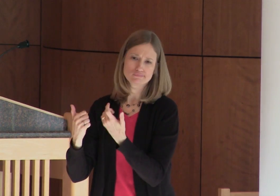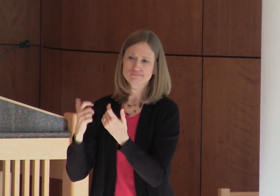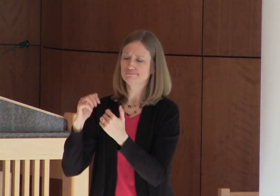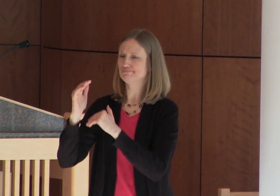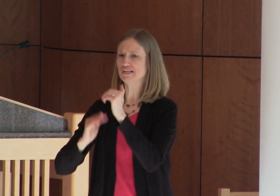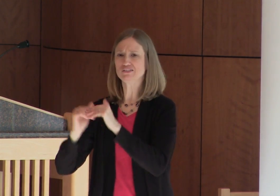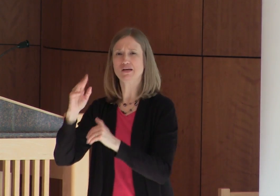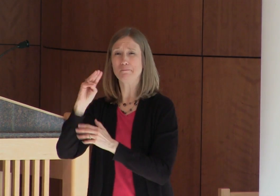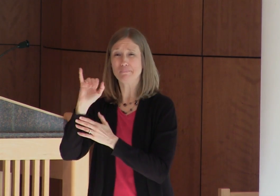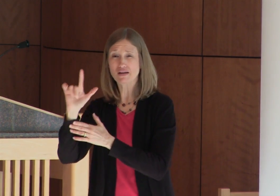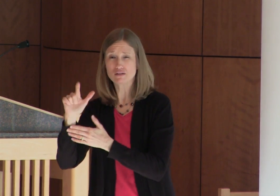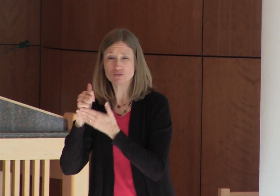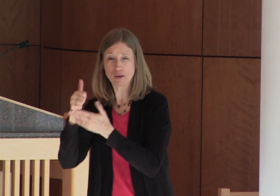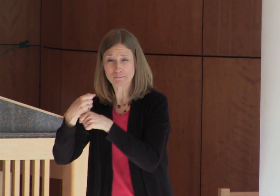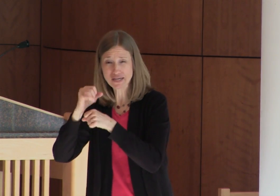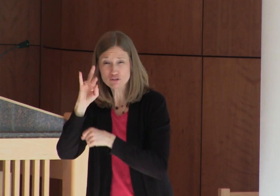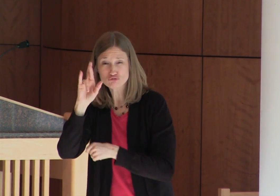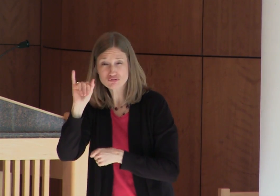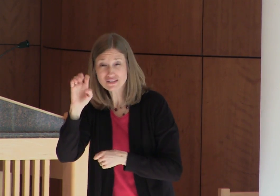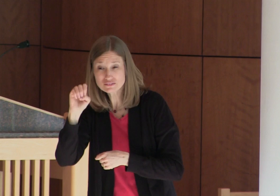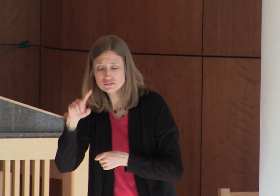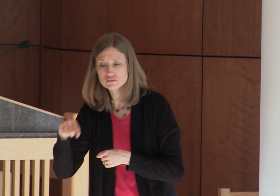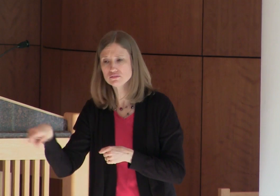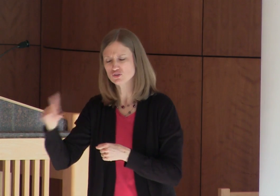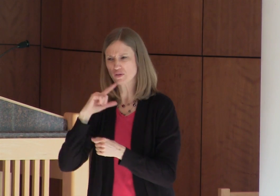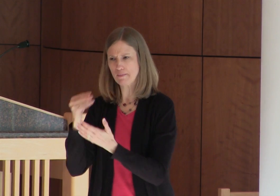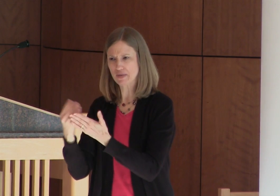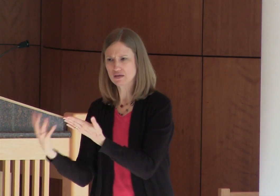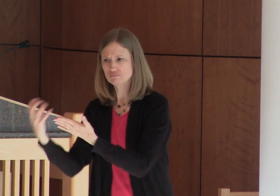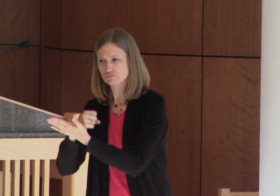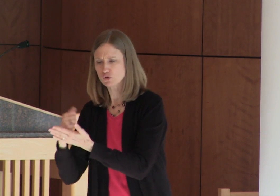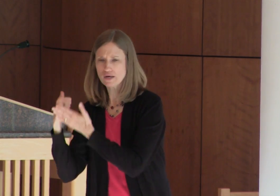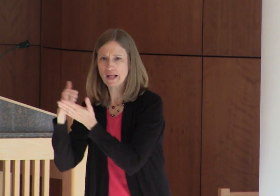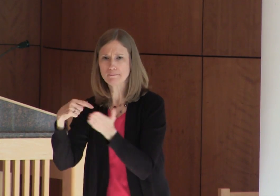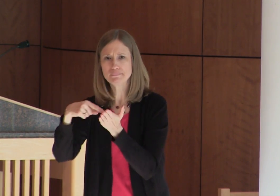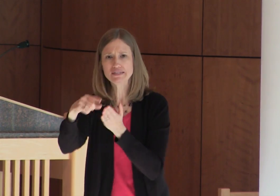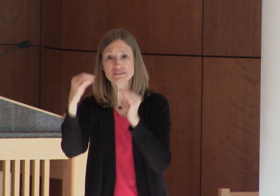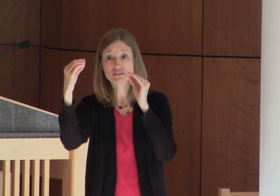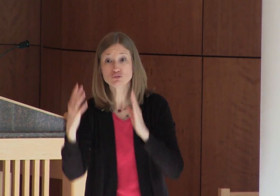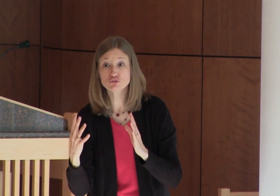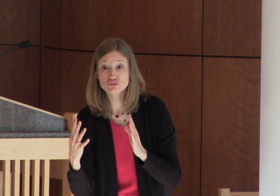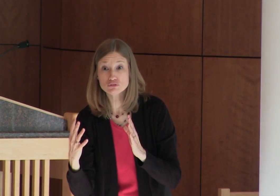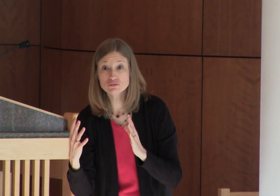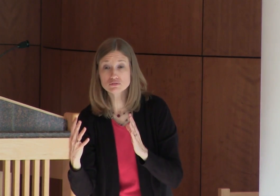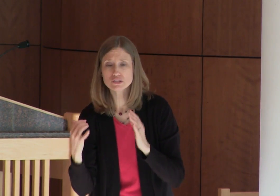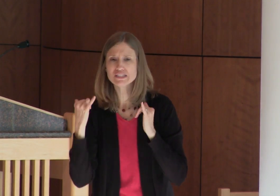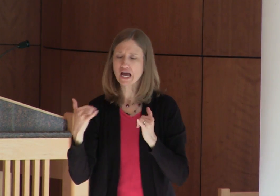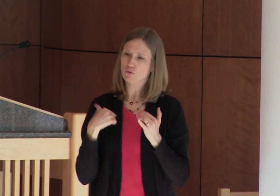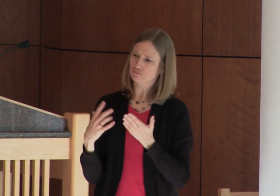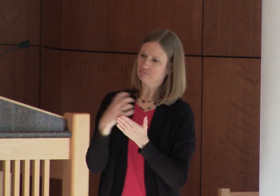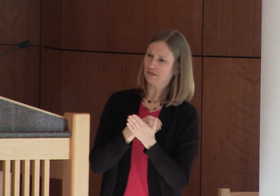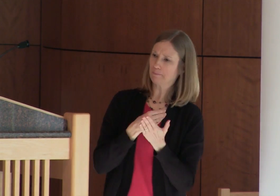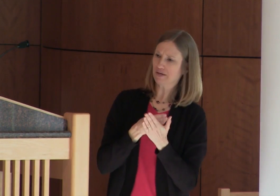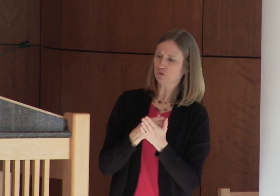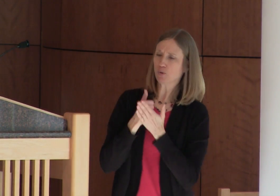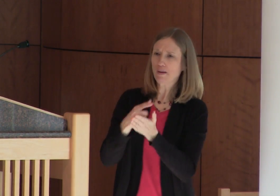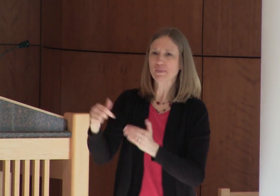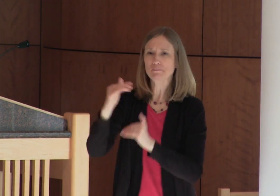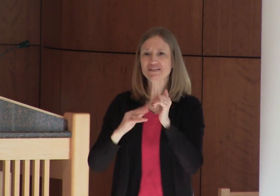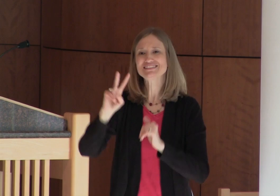income for the community so they could pay the teachers for the school. And now we're involved in raising funds to start build a second school in a